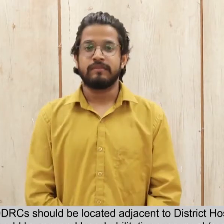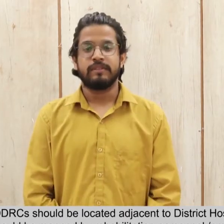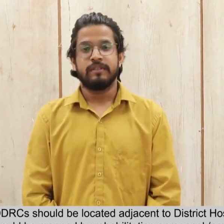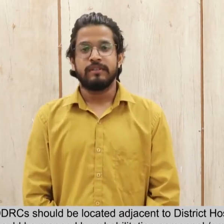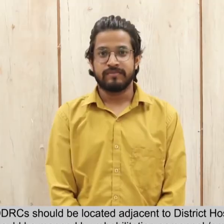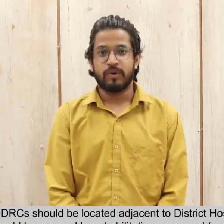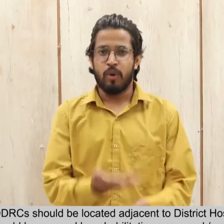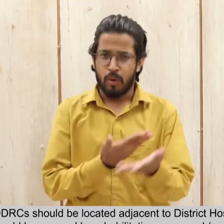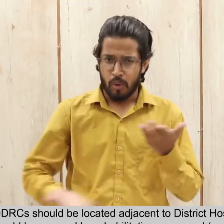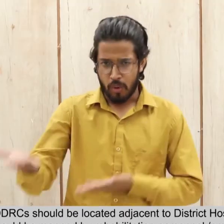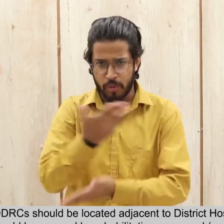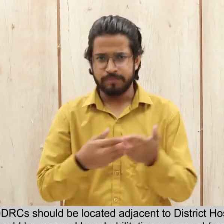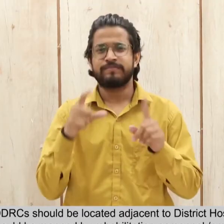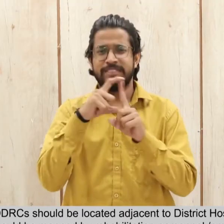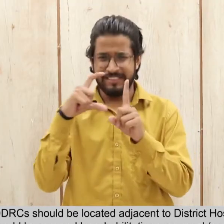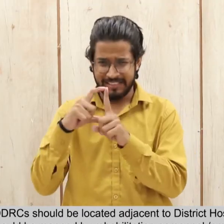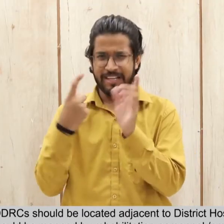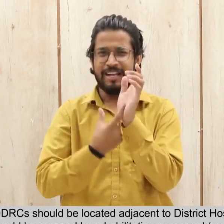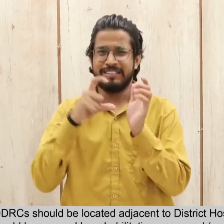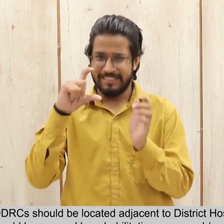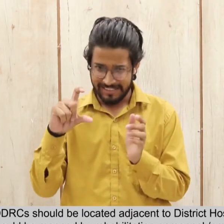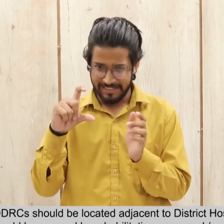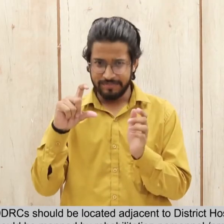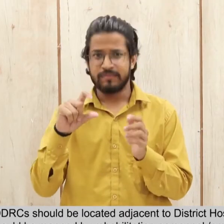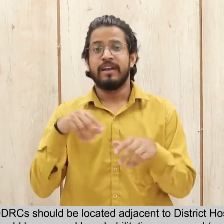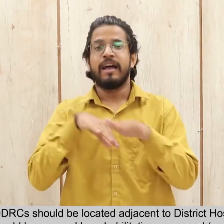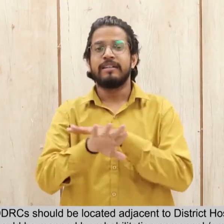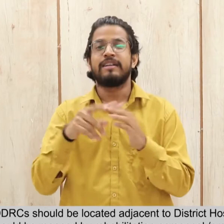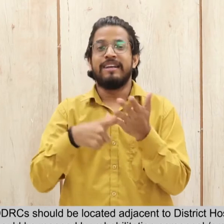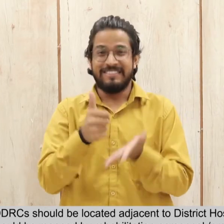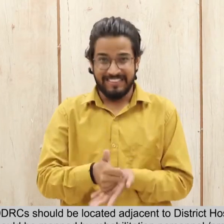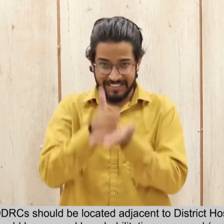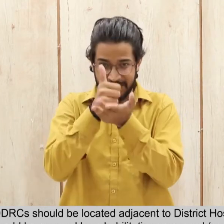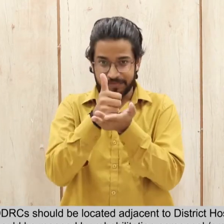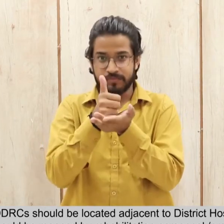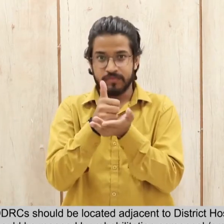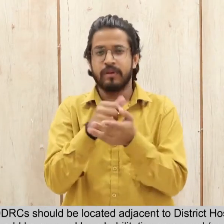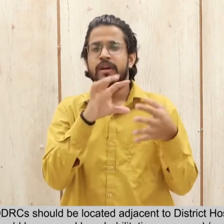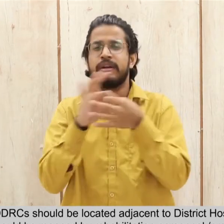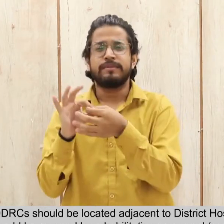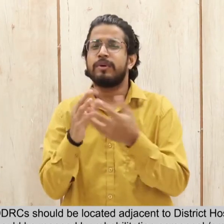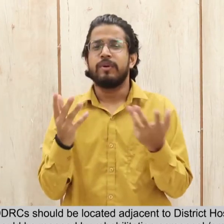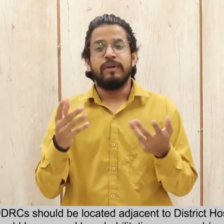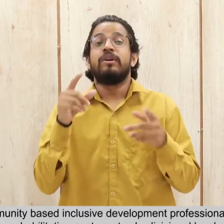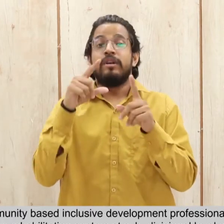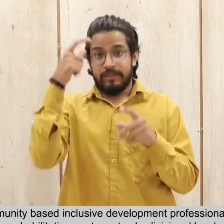Each DDRC should be manned by rehabilitation personnel, professional, including